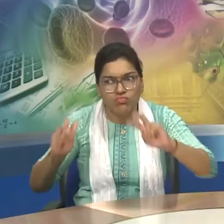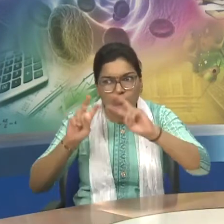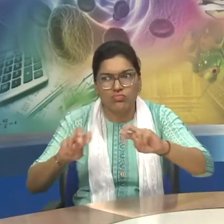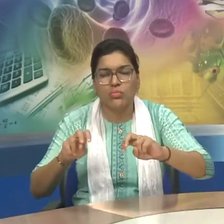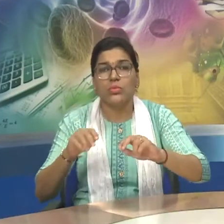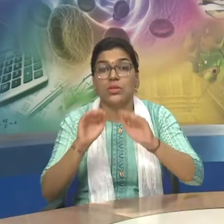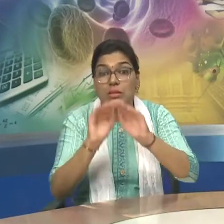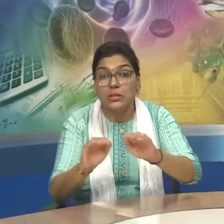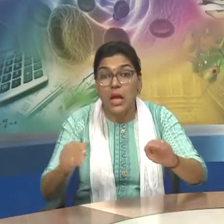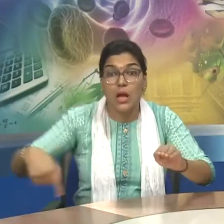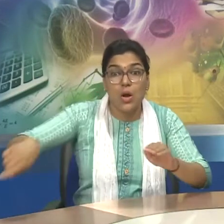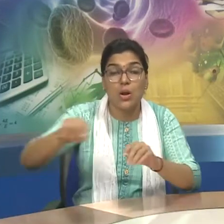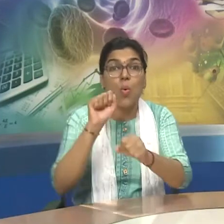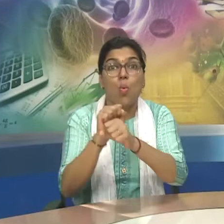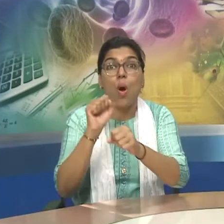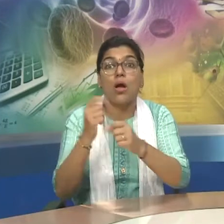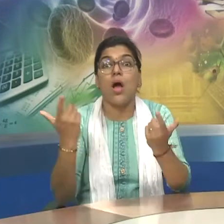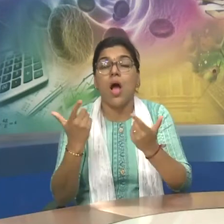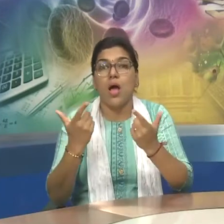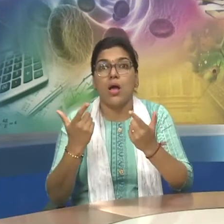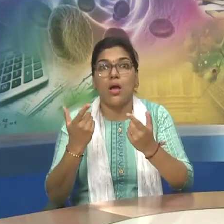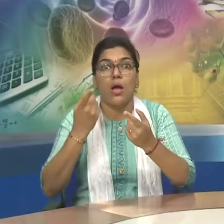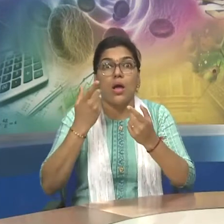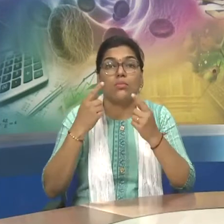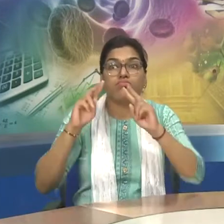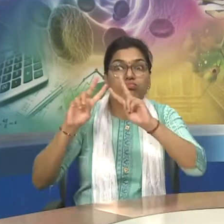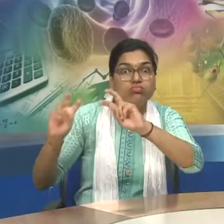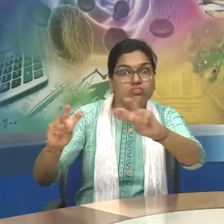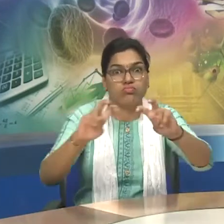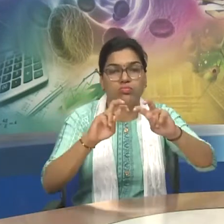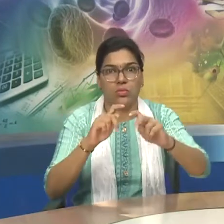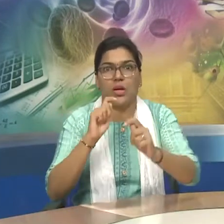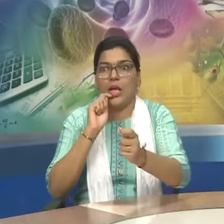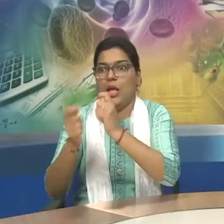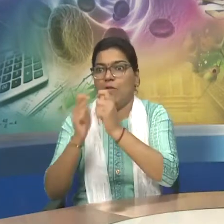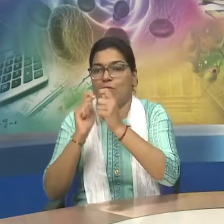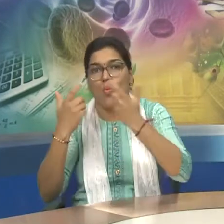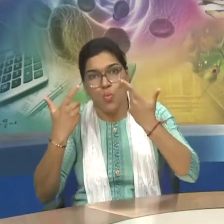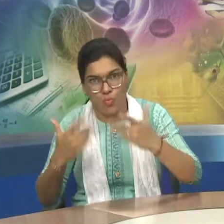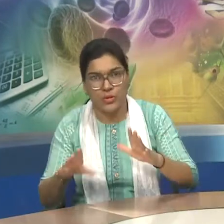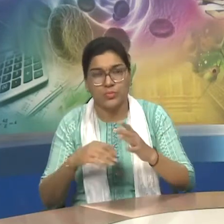The self-employed and street